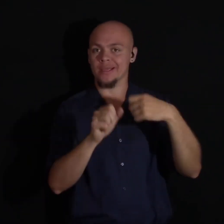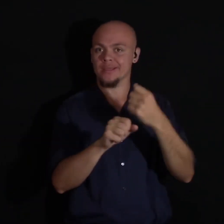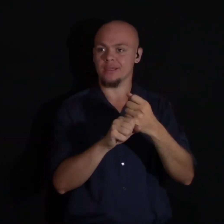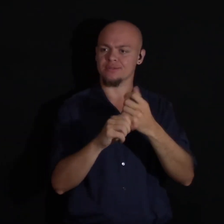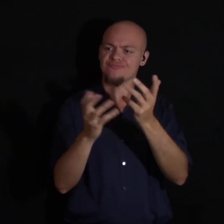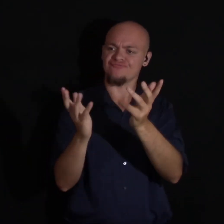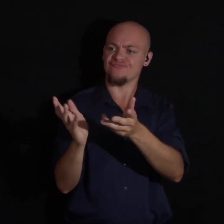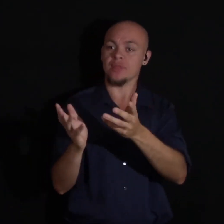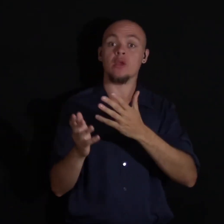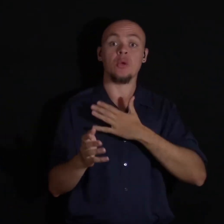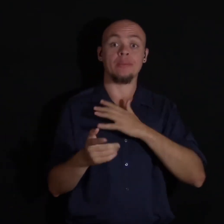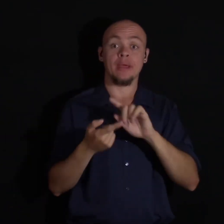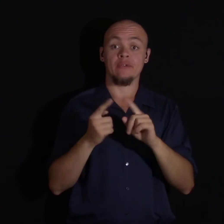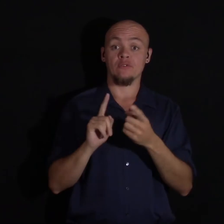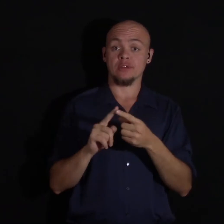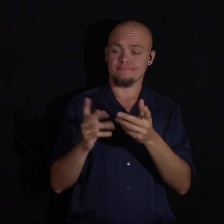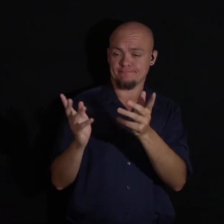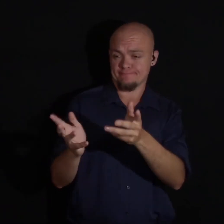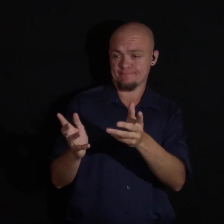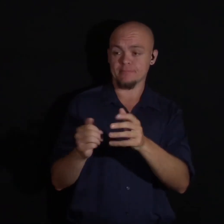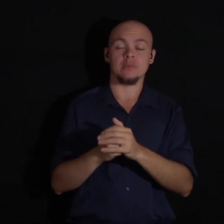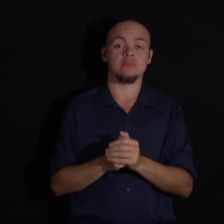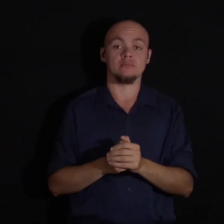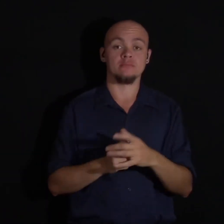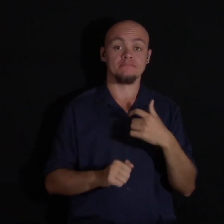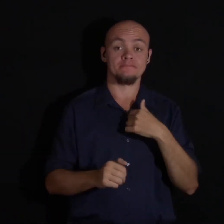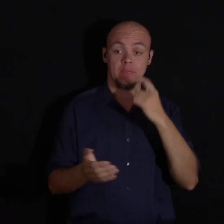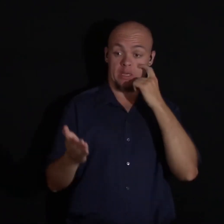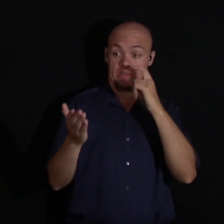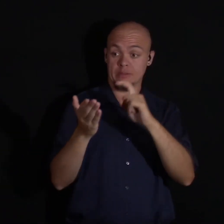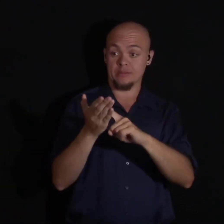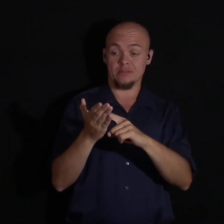As I talked with my friends, I made an astounding discovery.